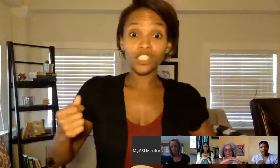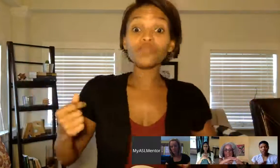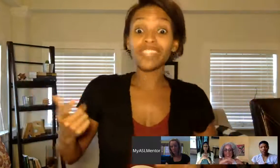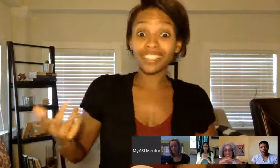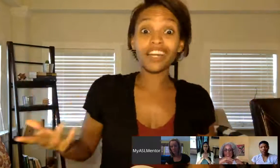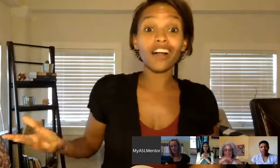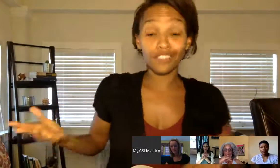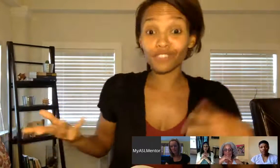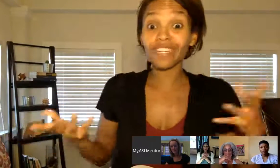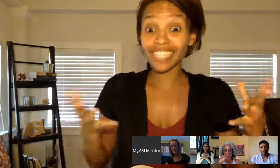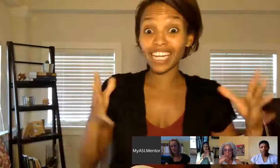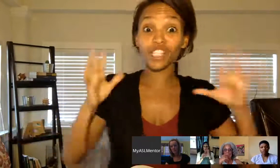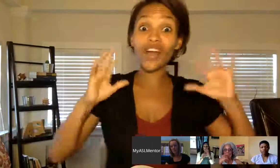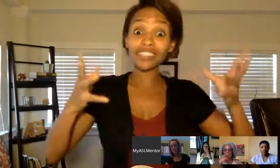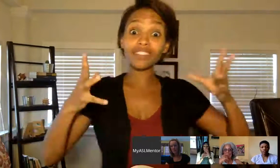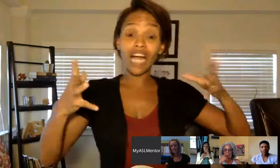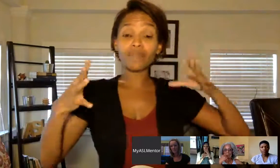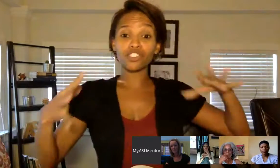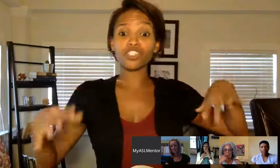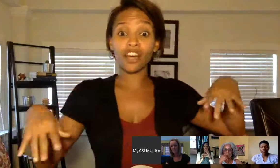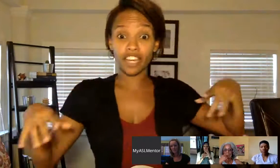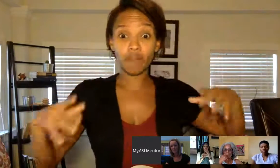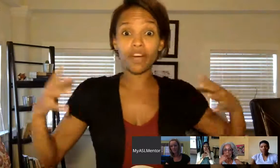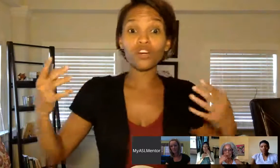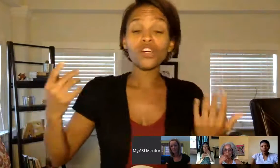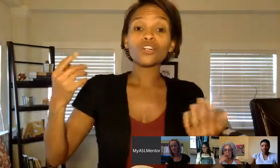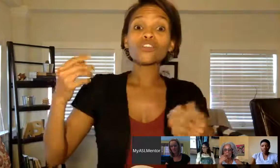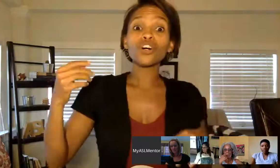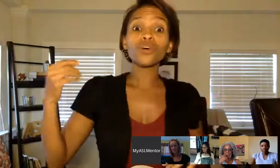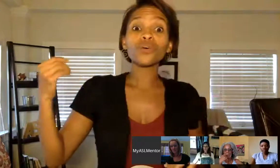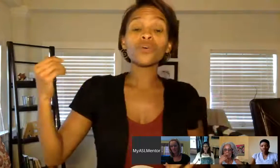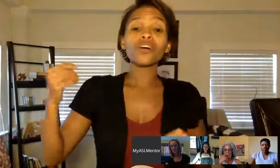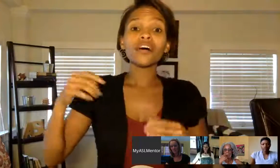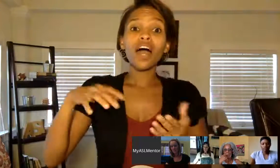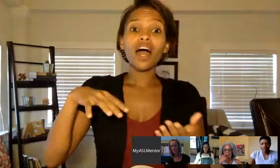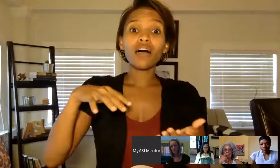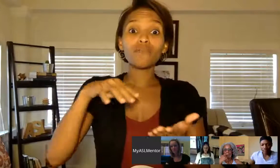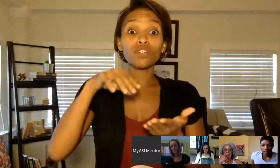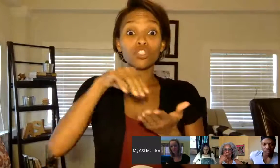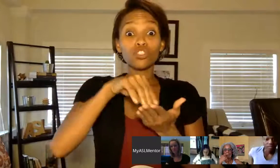Yep, when students get to college, exactly. So that's the time that she's talking about. So